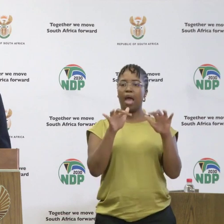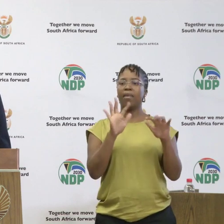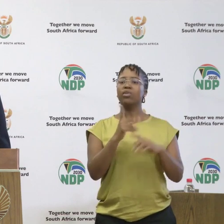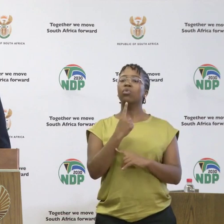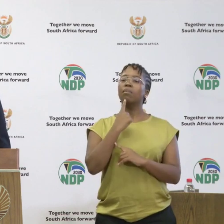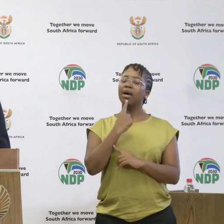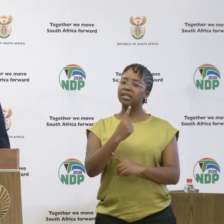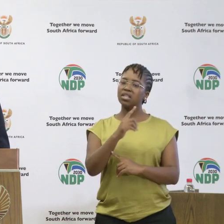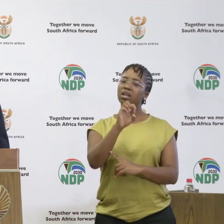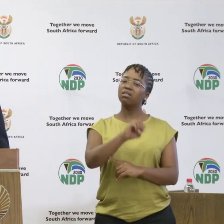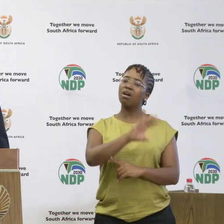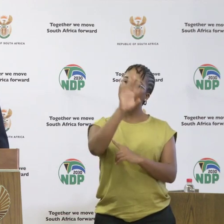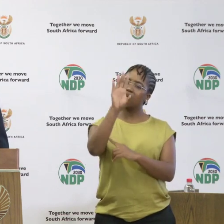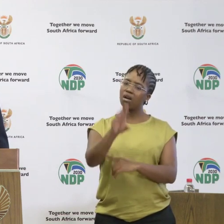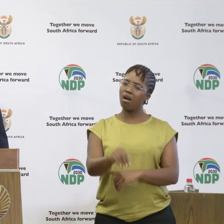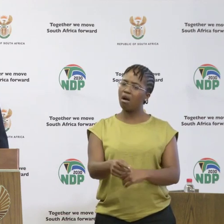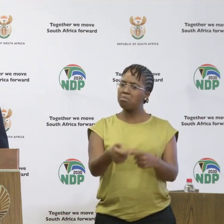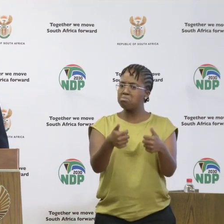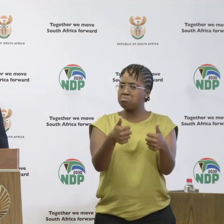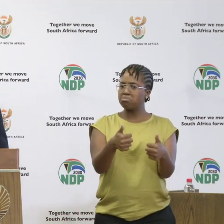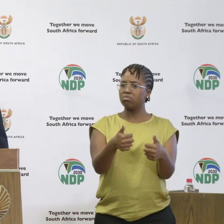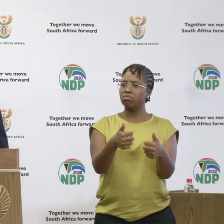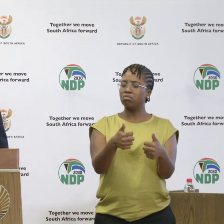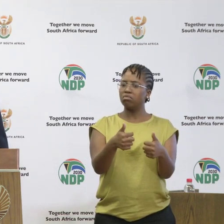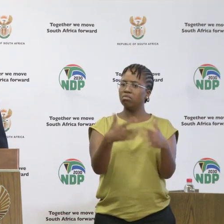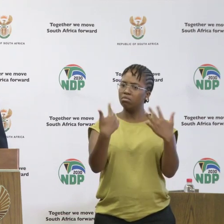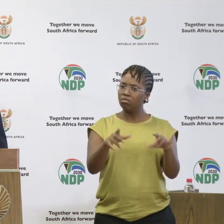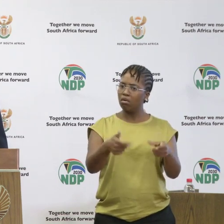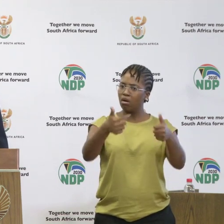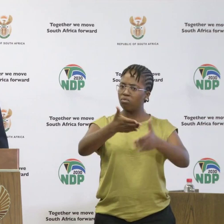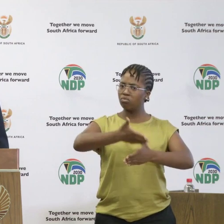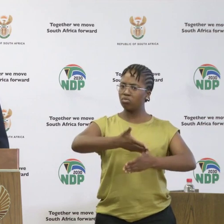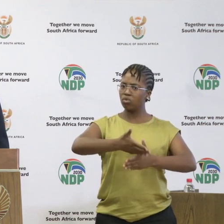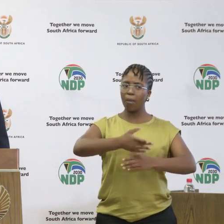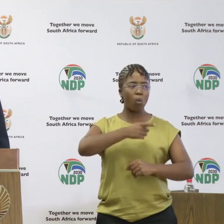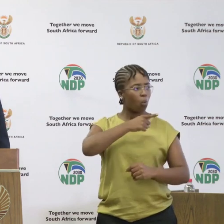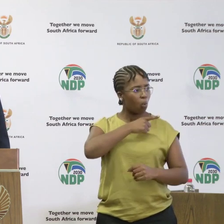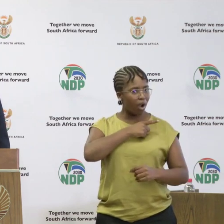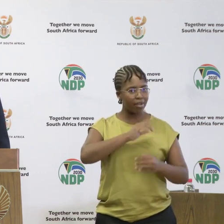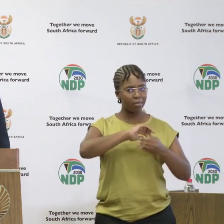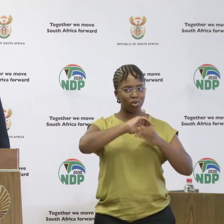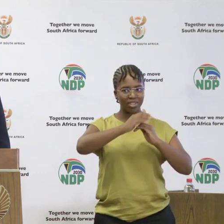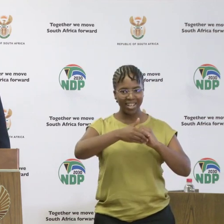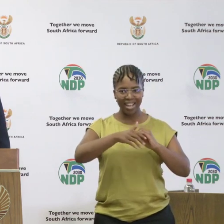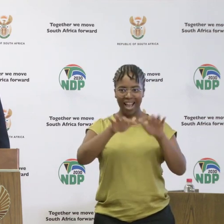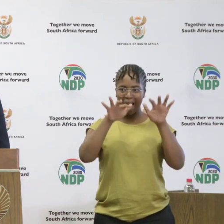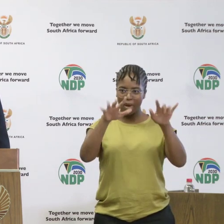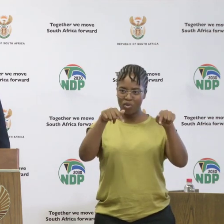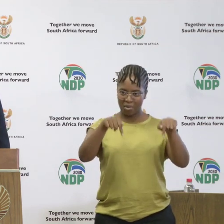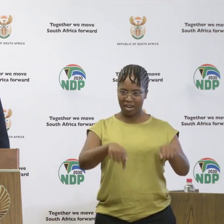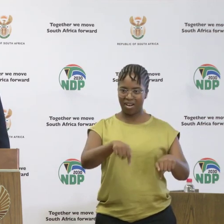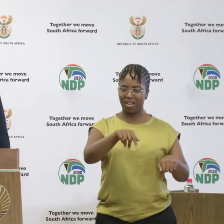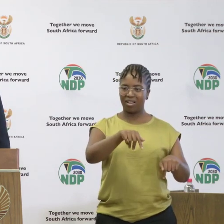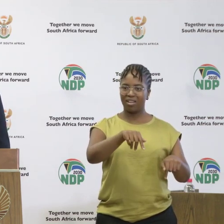say that South Africa is doing quite a good job in protecting our people against